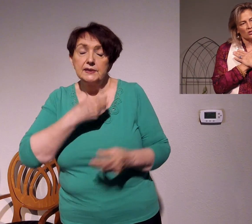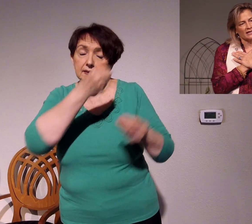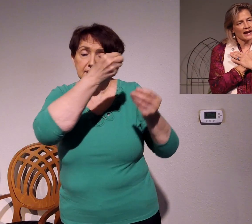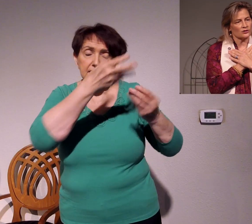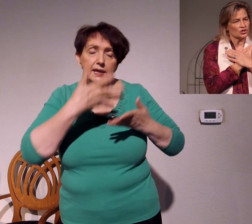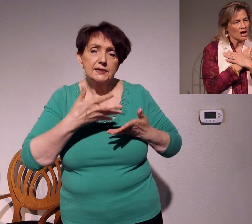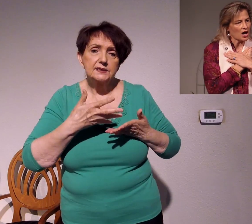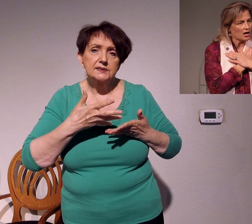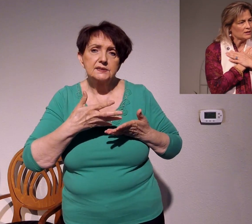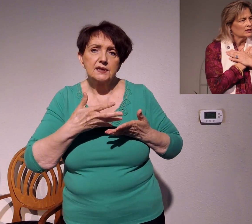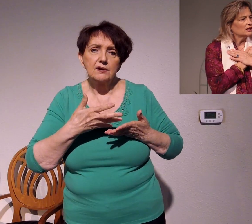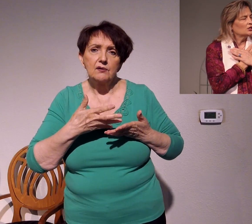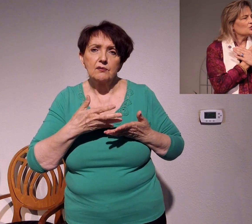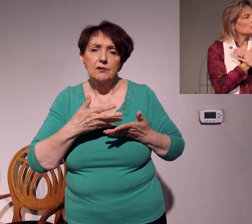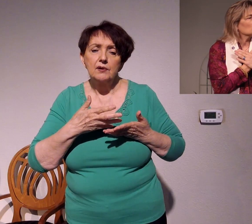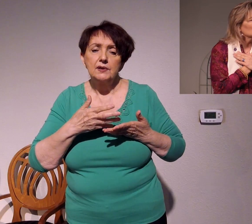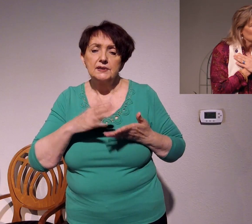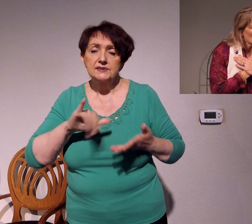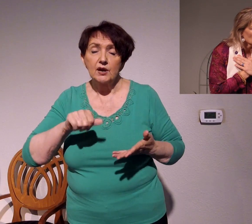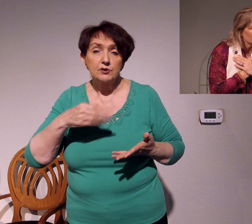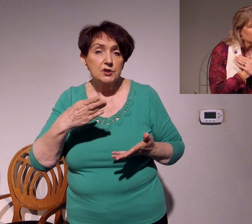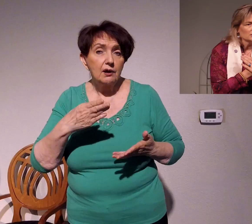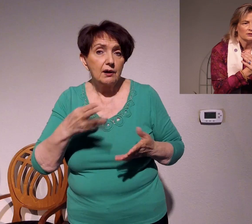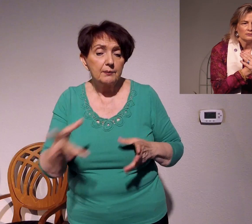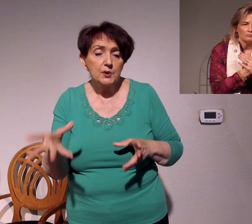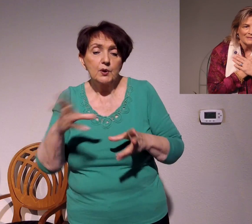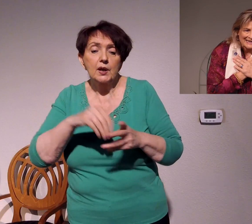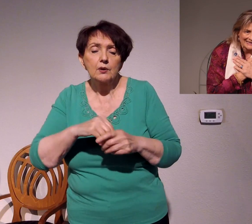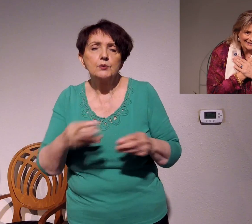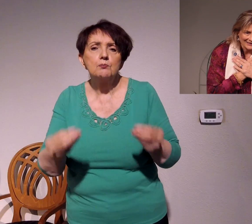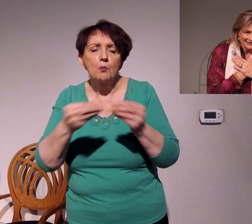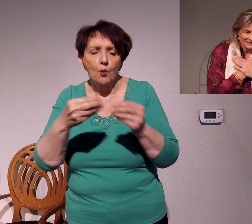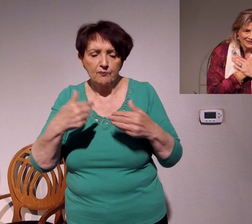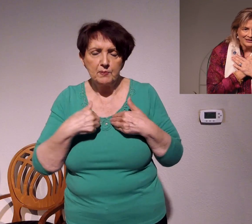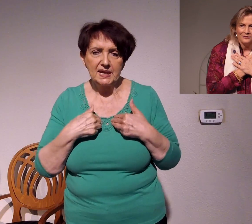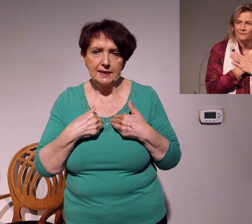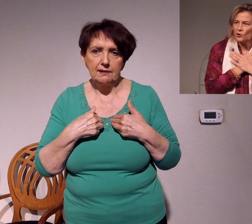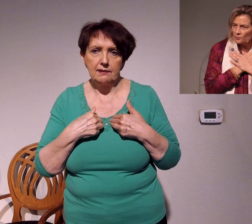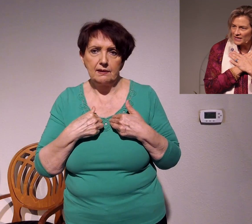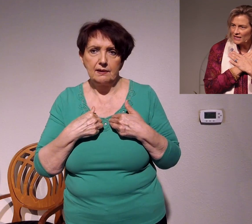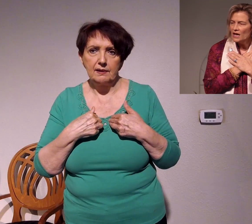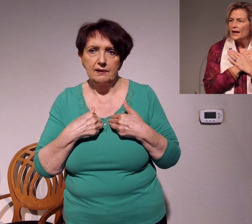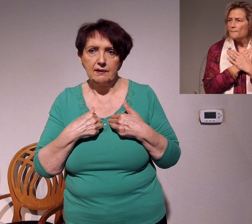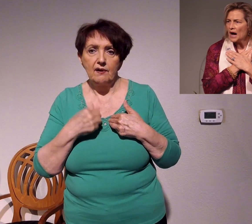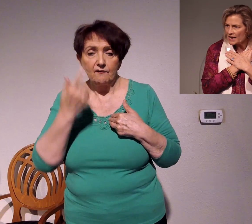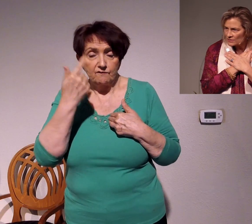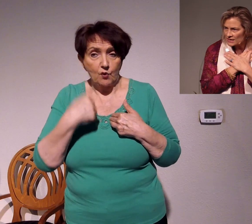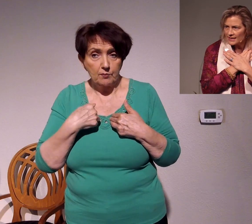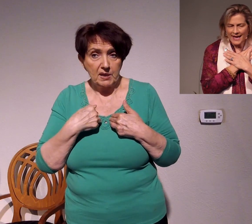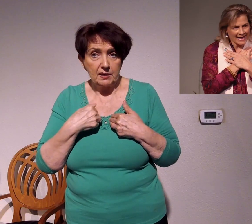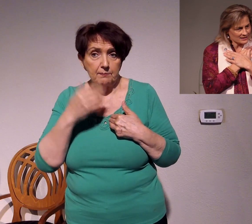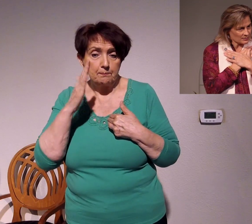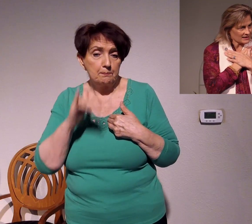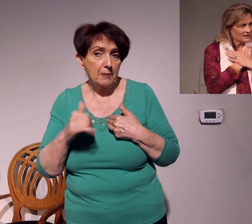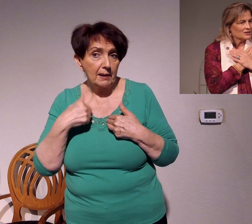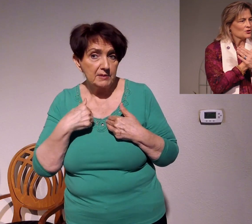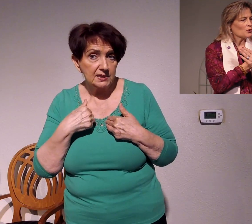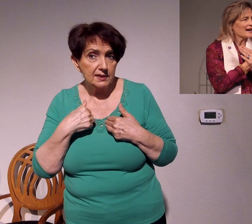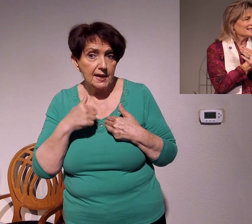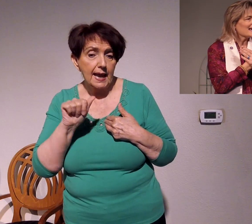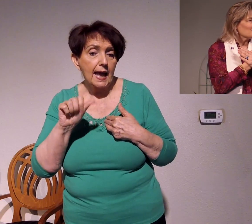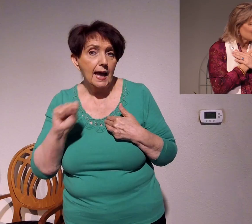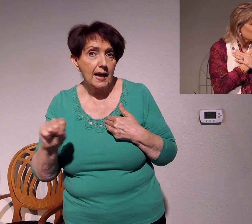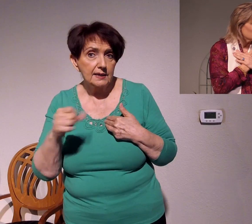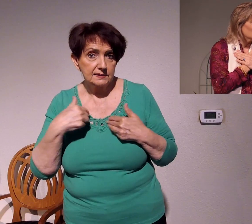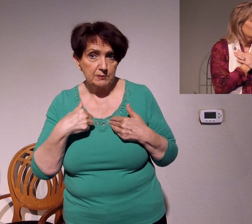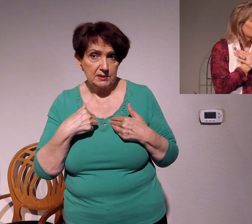it's actually our job to include more of me, for me, by me, as me. So when